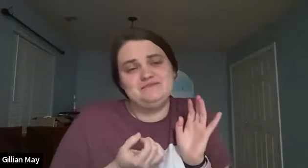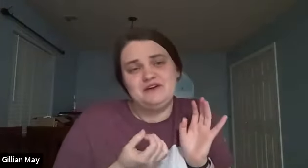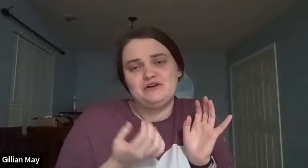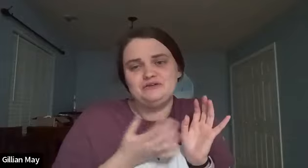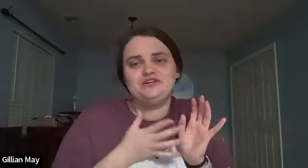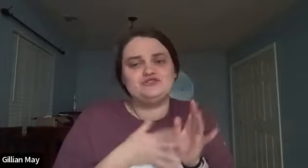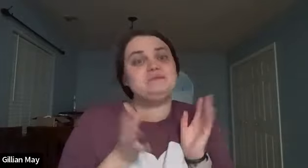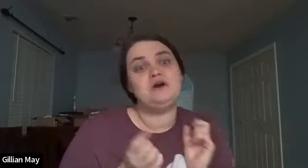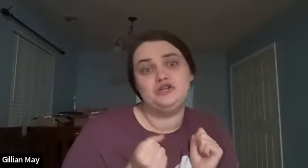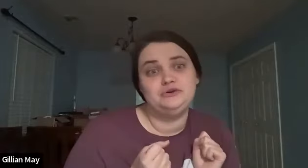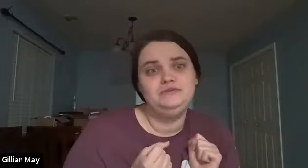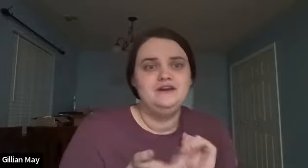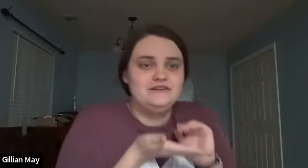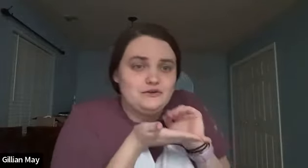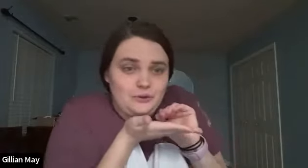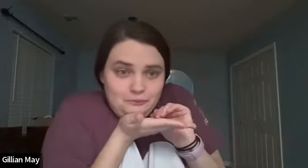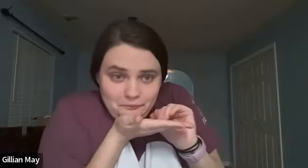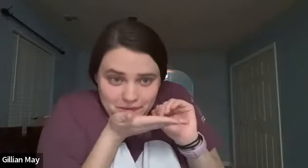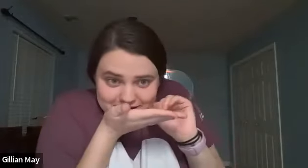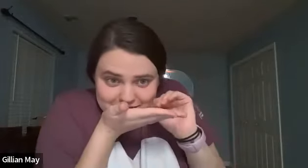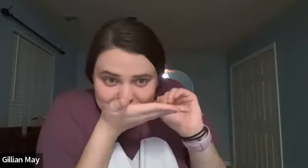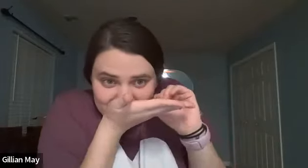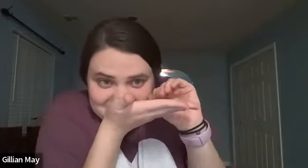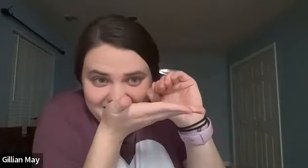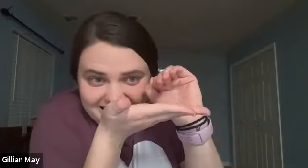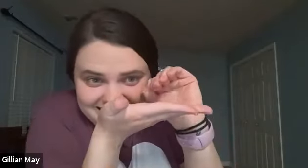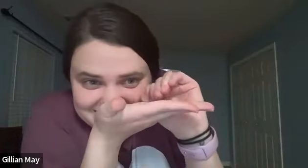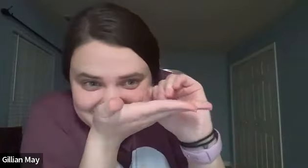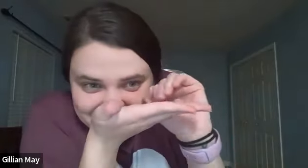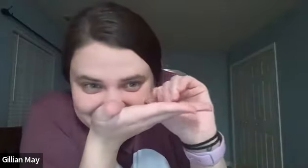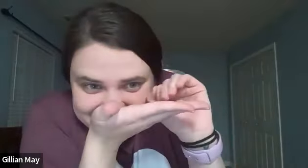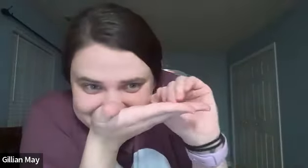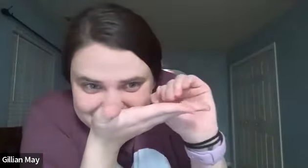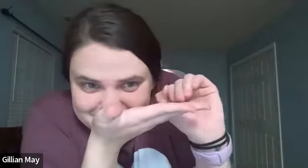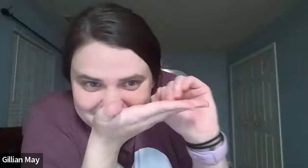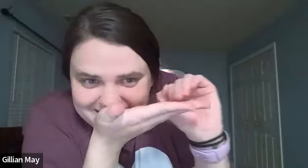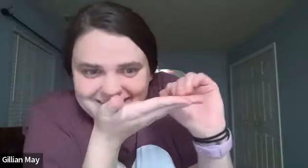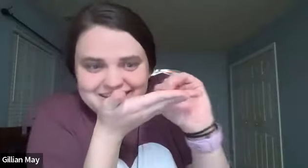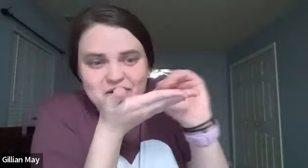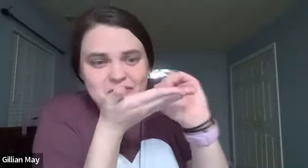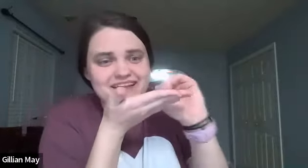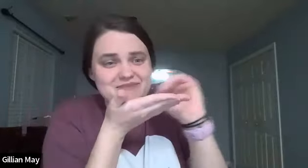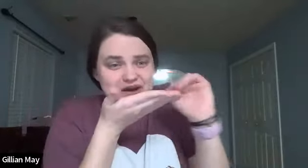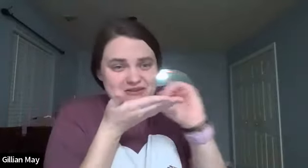be all, you know, they're trying to be all cute, they'll go, excuse, like the tiniest little, like, excuse, like they don't want to like bother